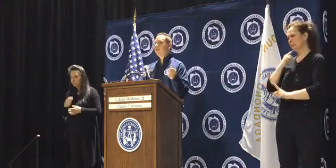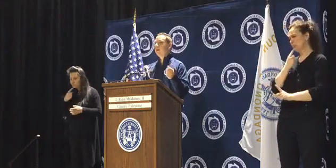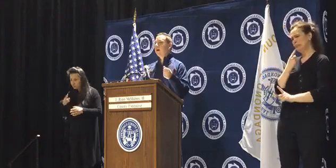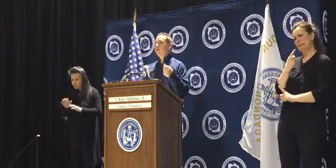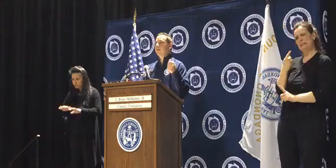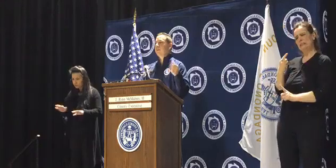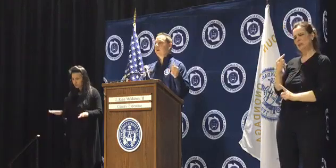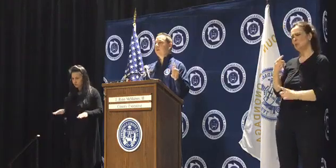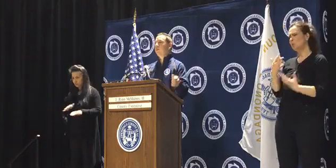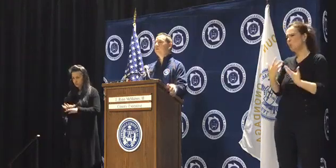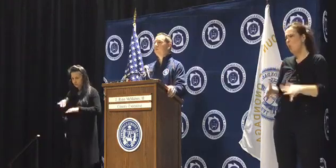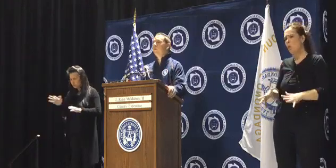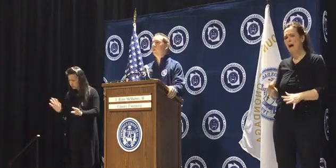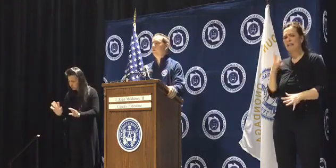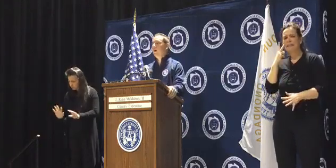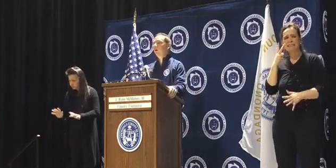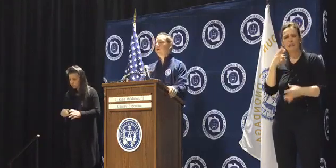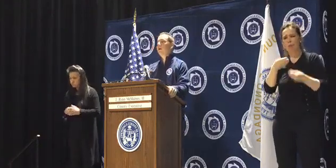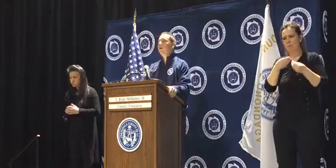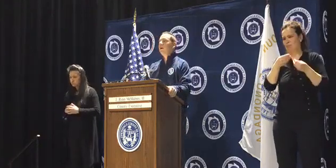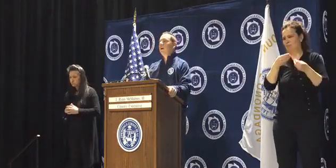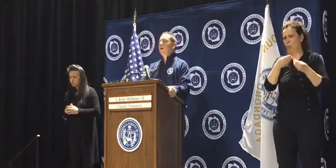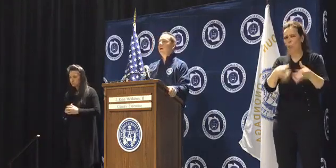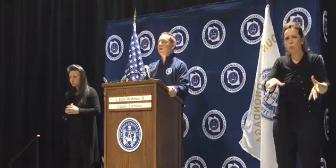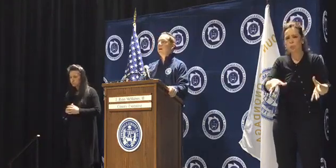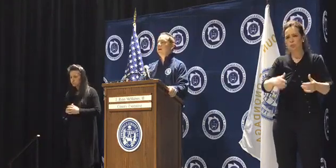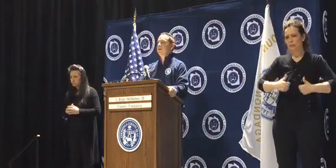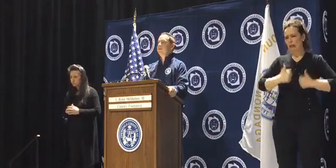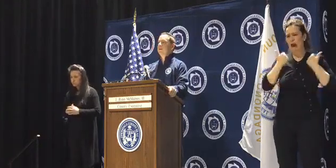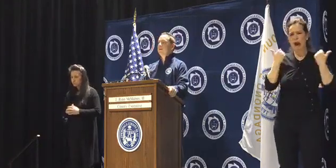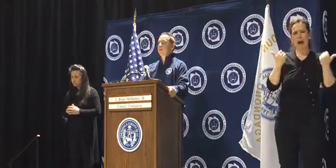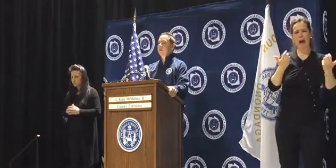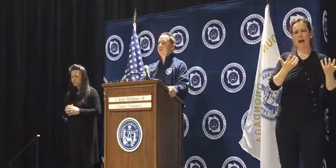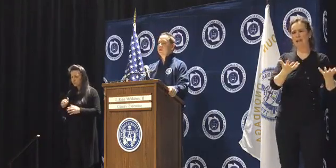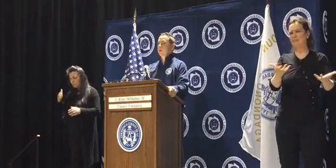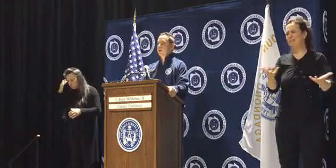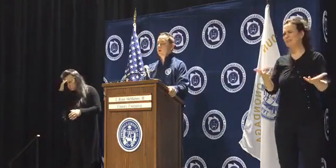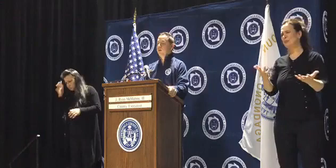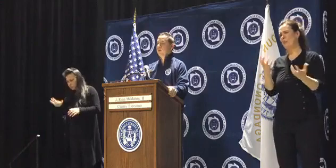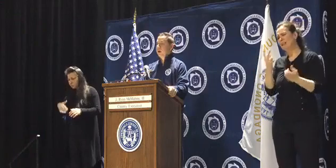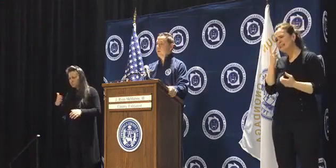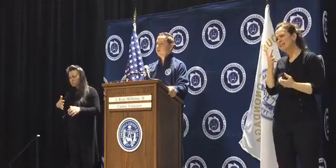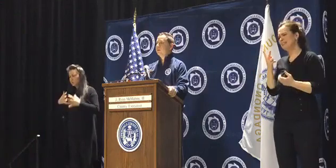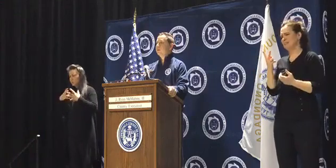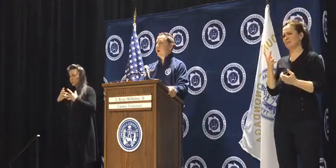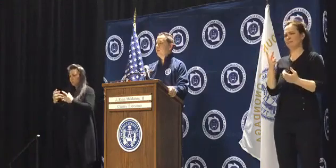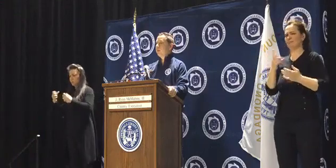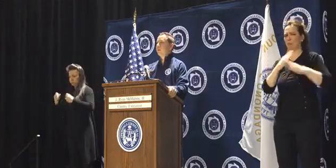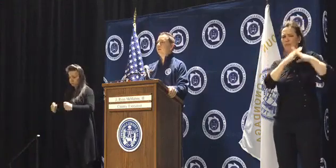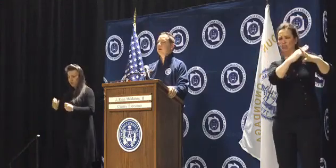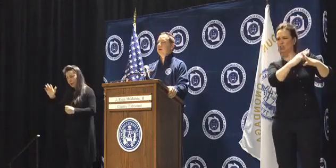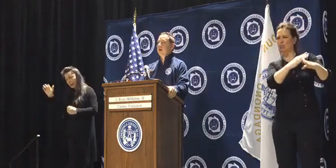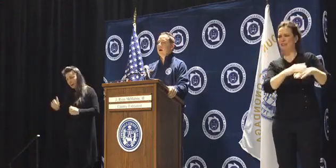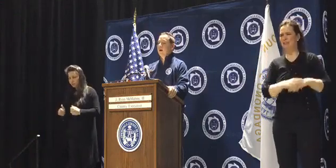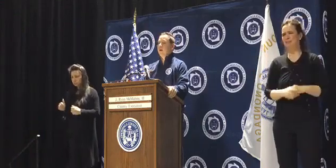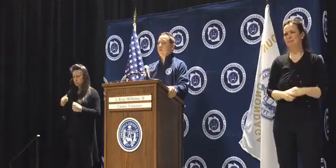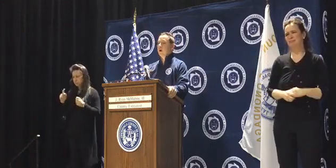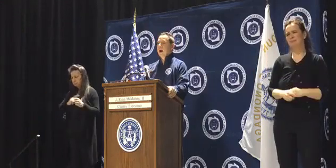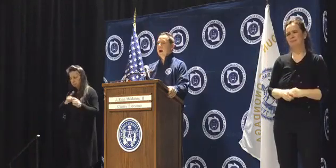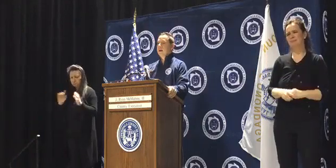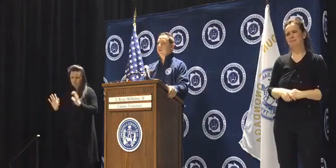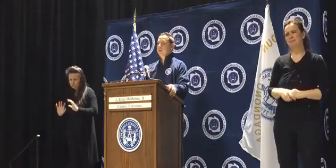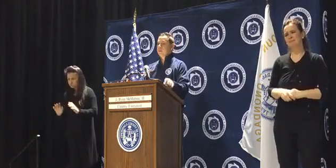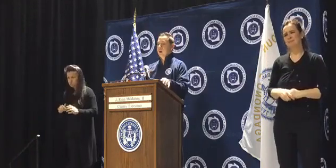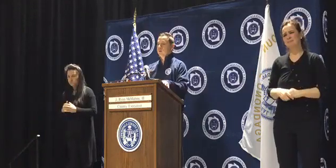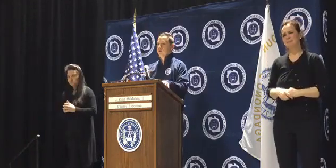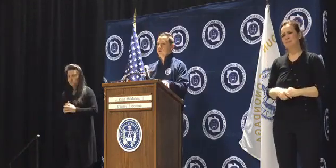sick, they're not going to get better. Most people get better. And these kids are worried about their grandmas and their grandpas. But